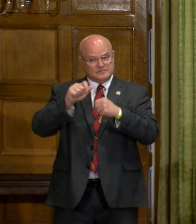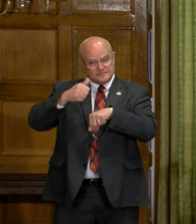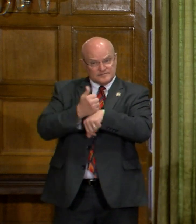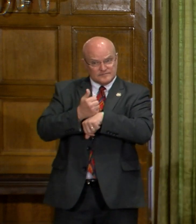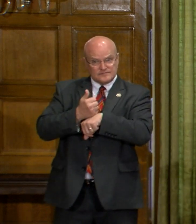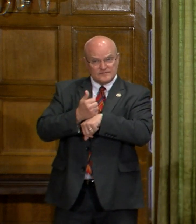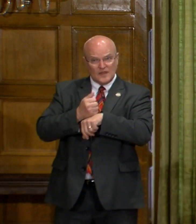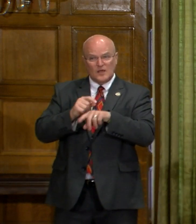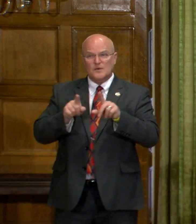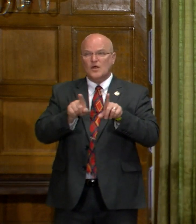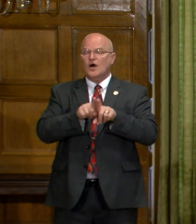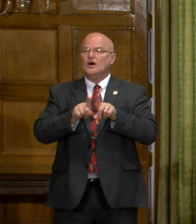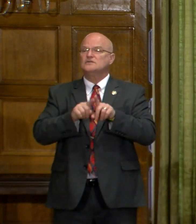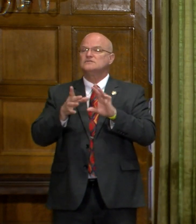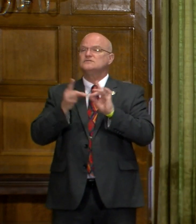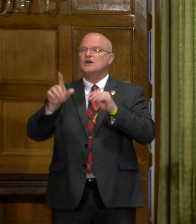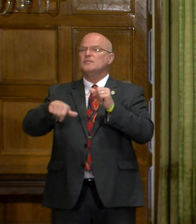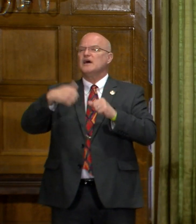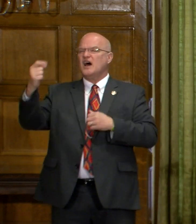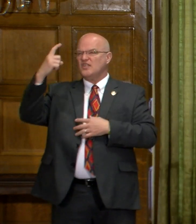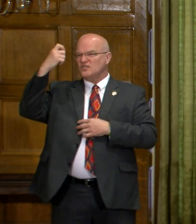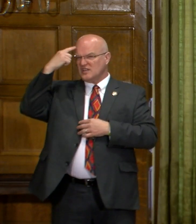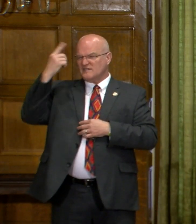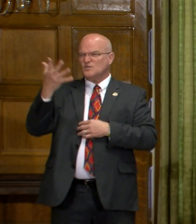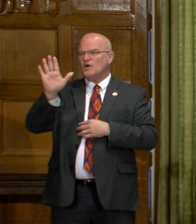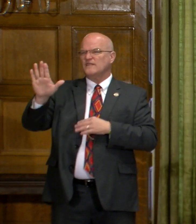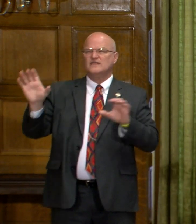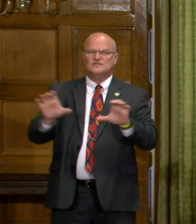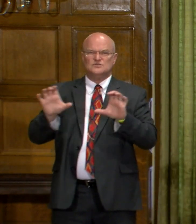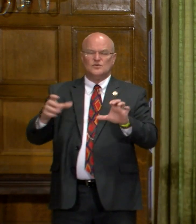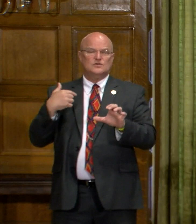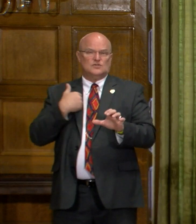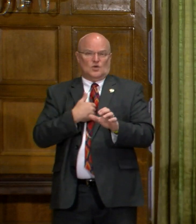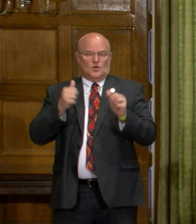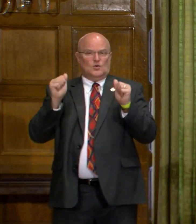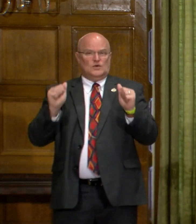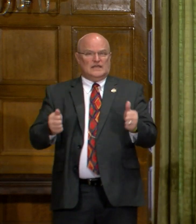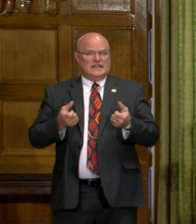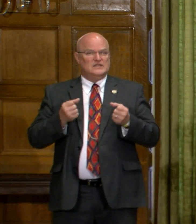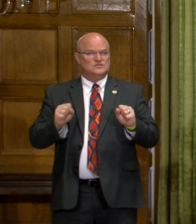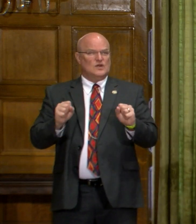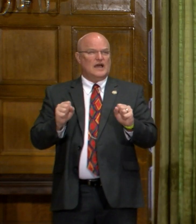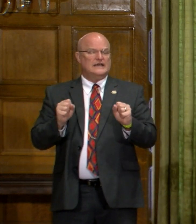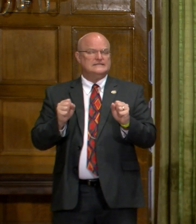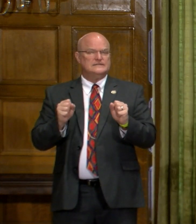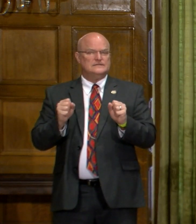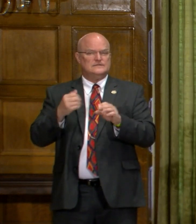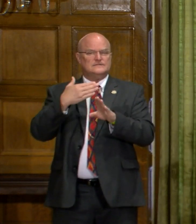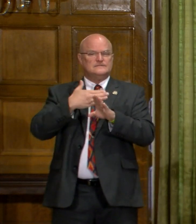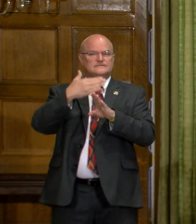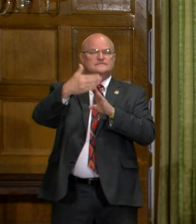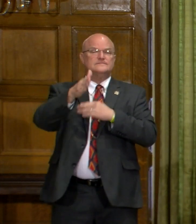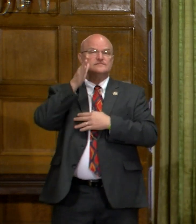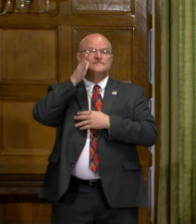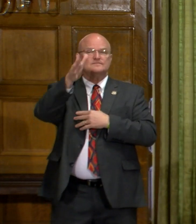place, but we're also going to be talking about other governors and what they're doing so that we can try to come out of this together as a